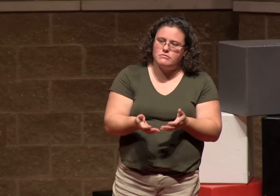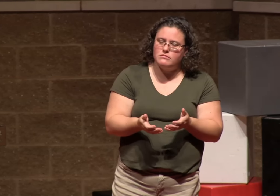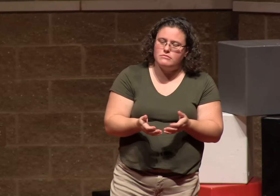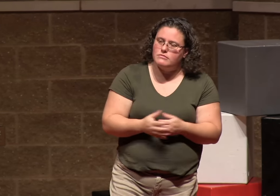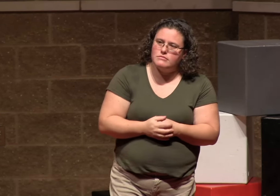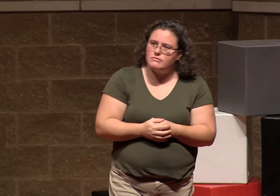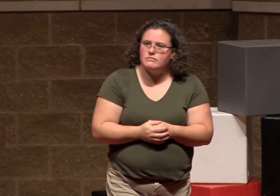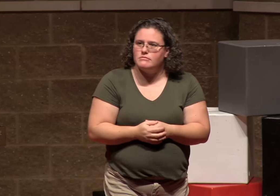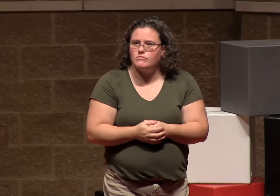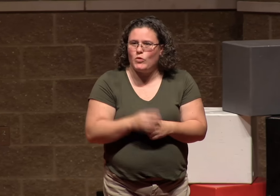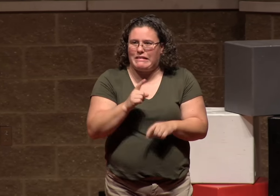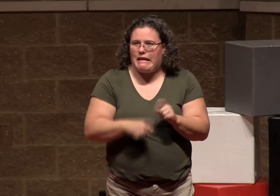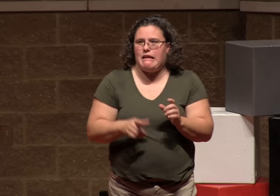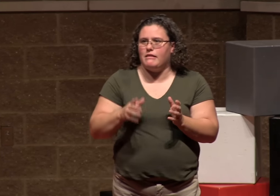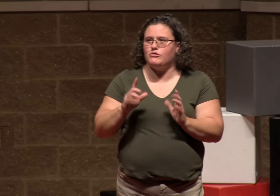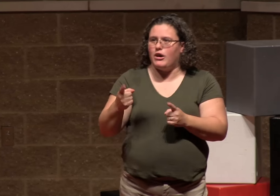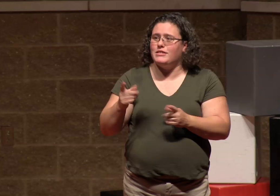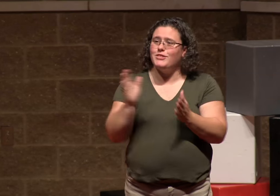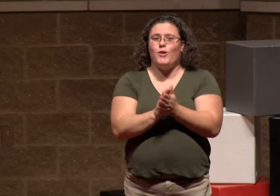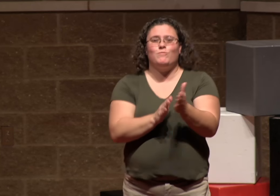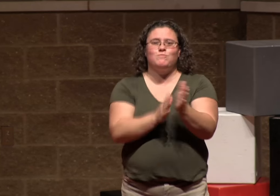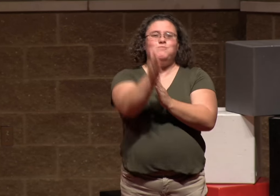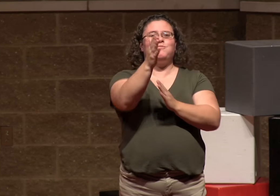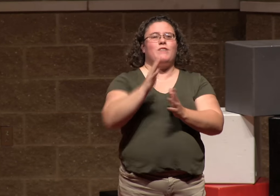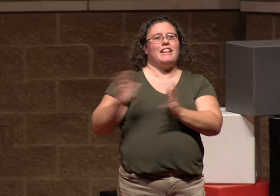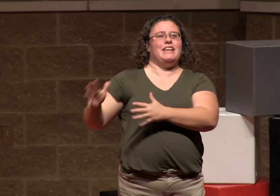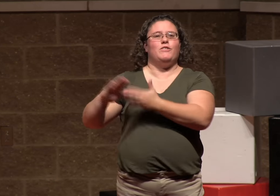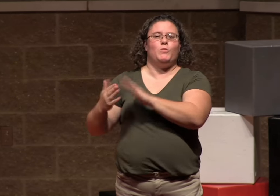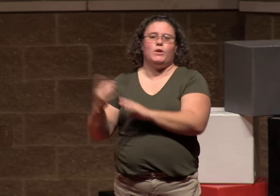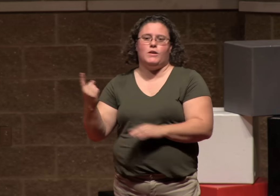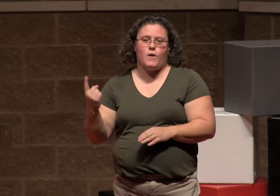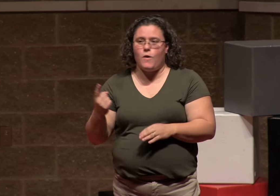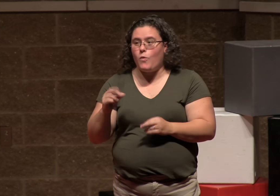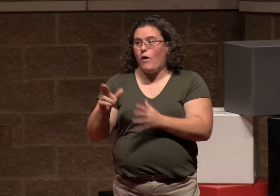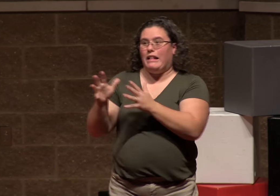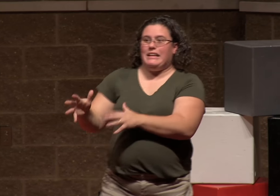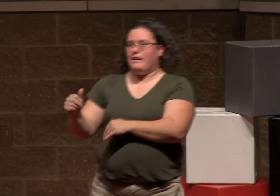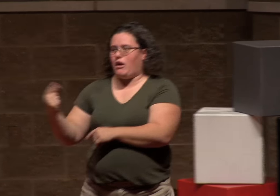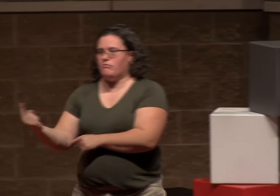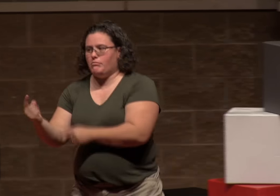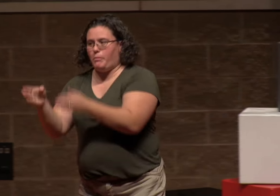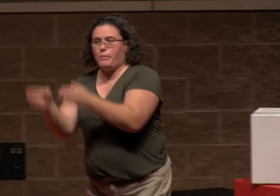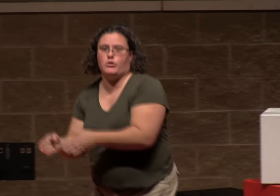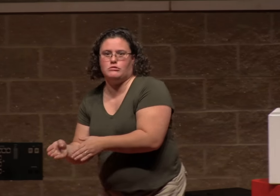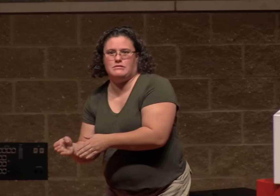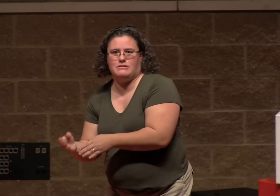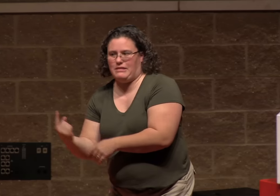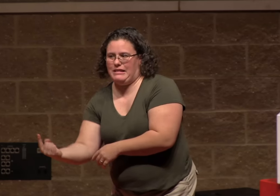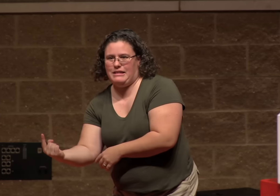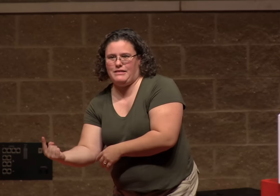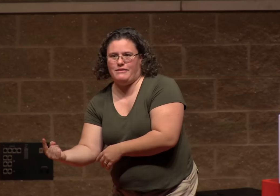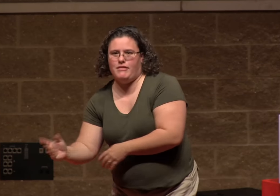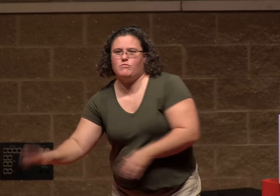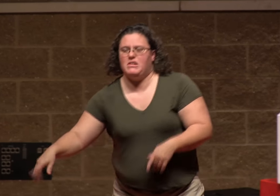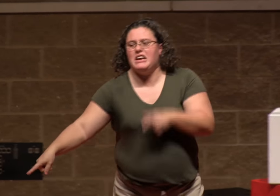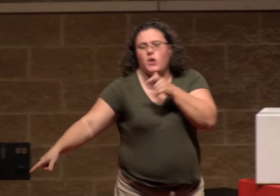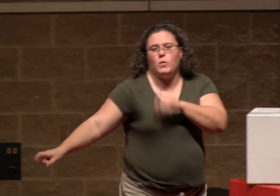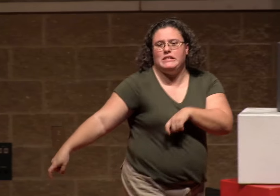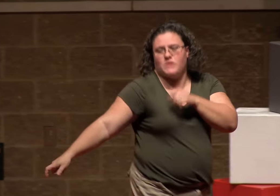is put into this journey is important. We can't just leave everybody alone. And make that